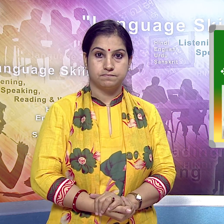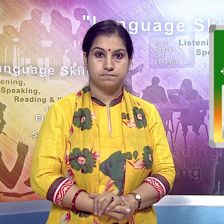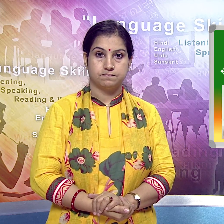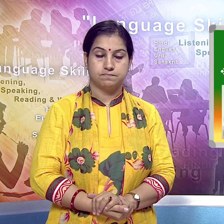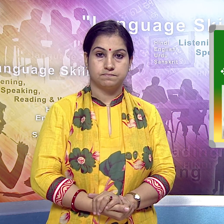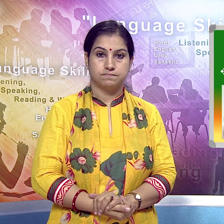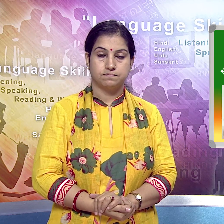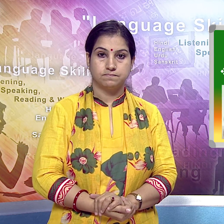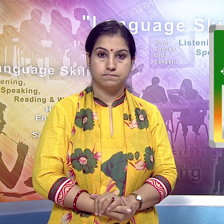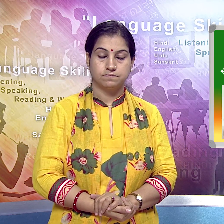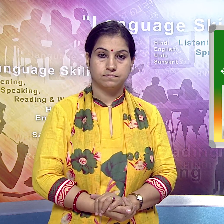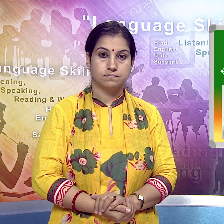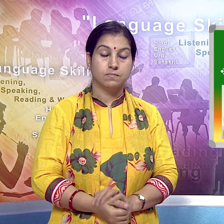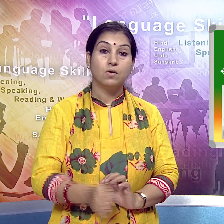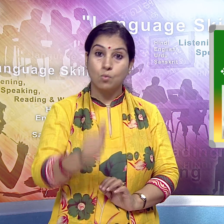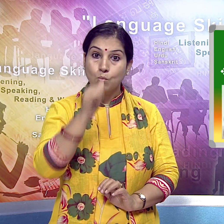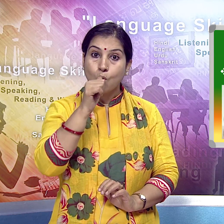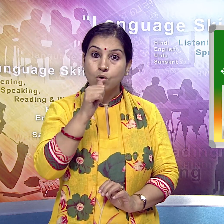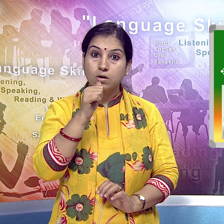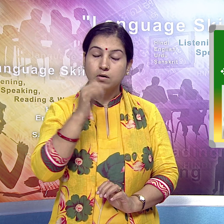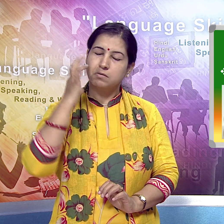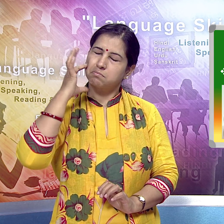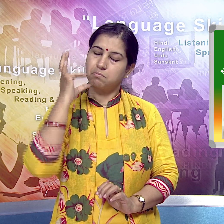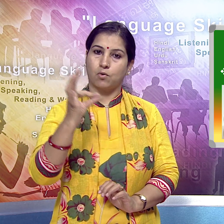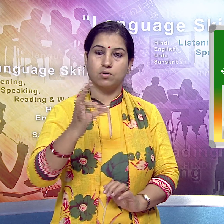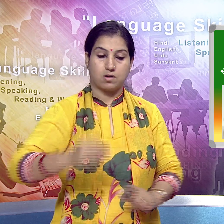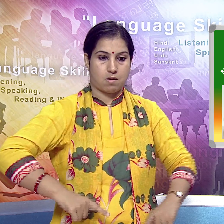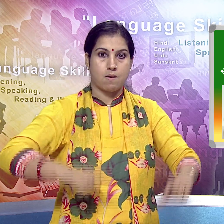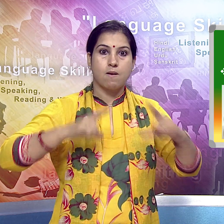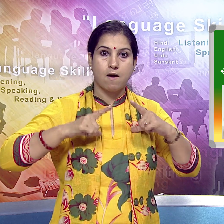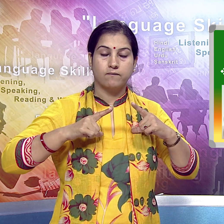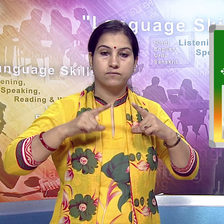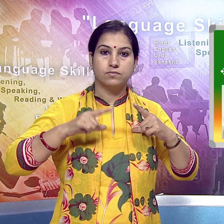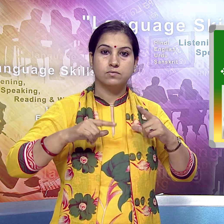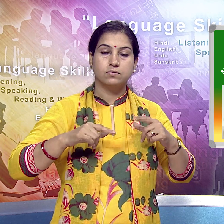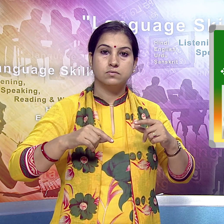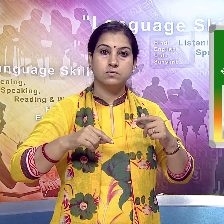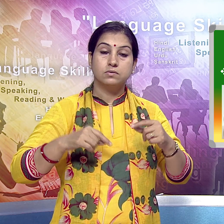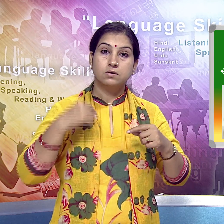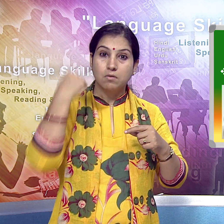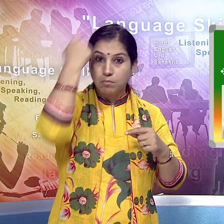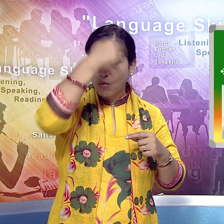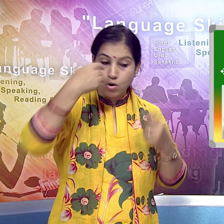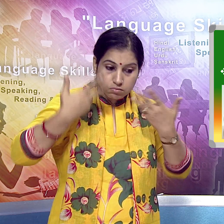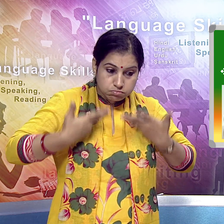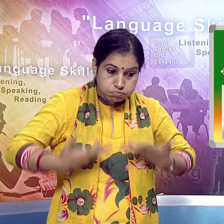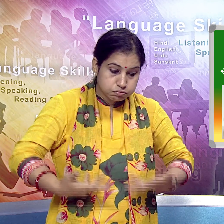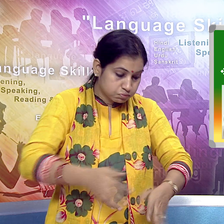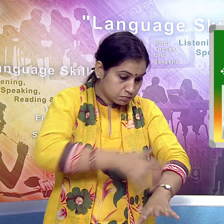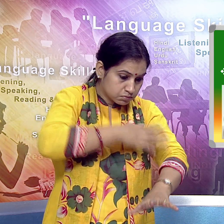Water is vital to life. It is present in all the cells of the body.